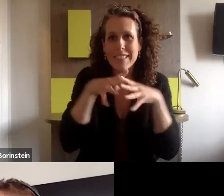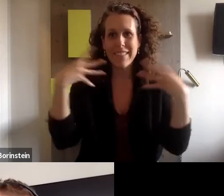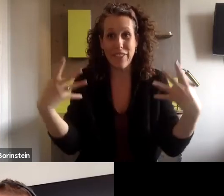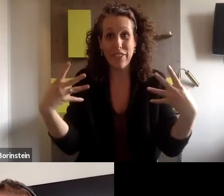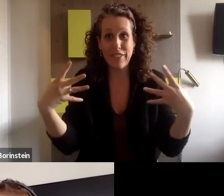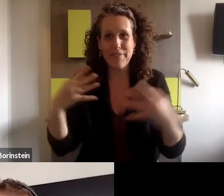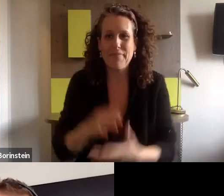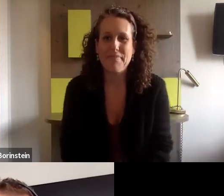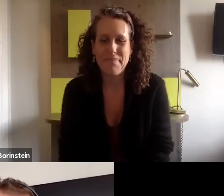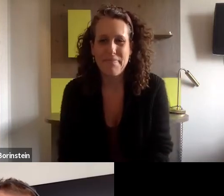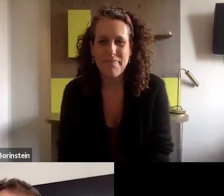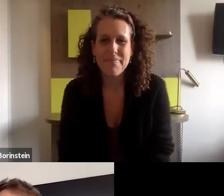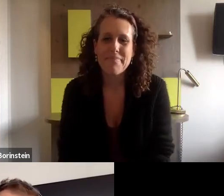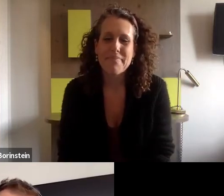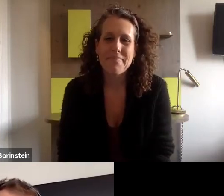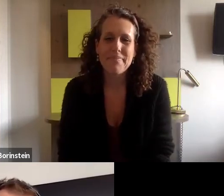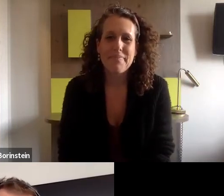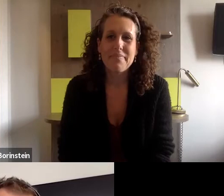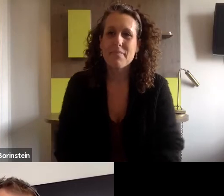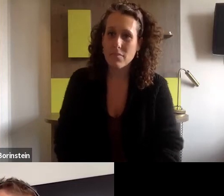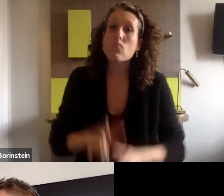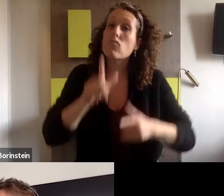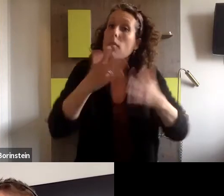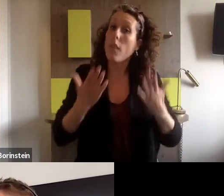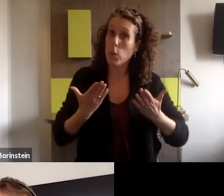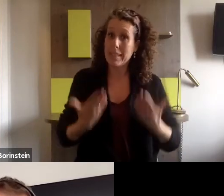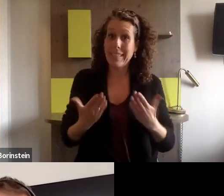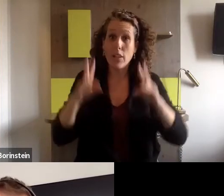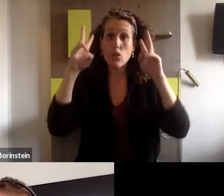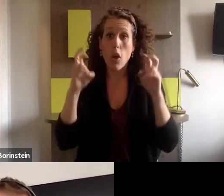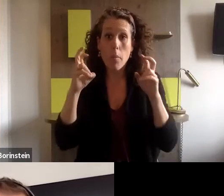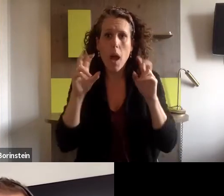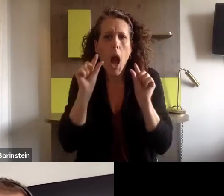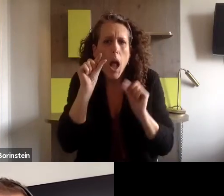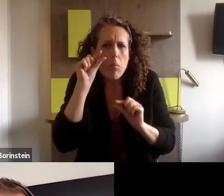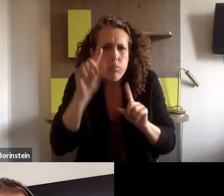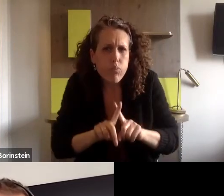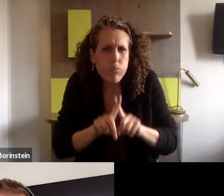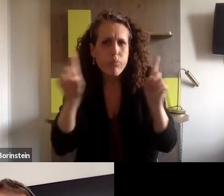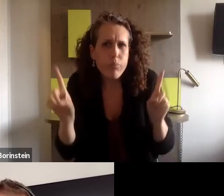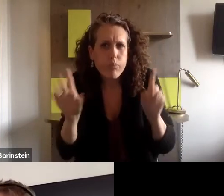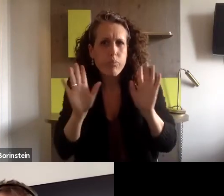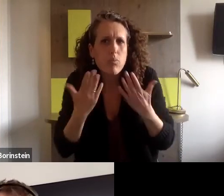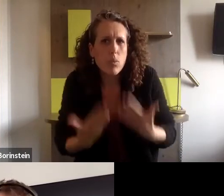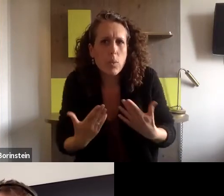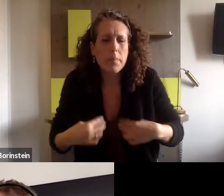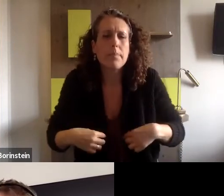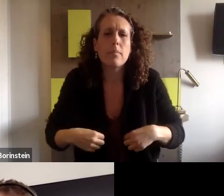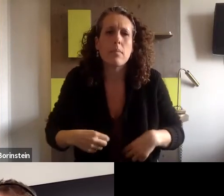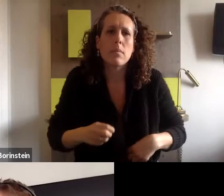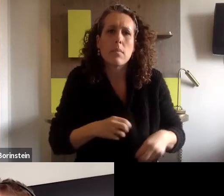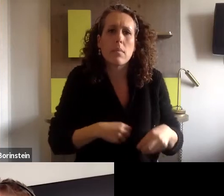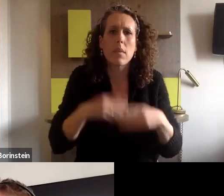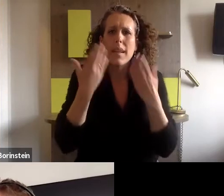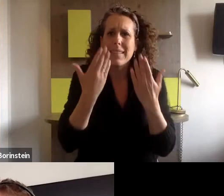reference. So today's topic is going to be a little bit different. Today we're looking at issues in